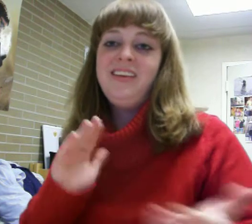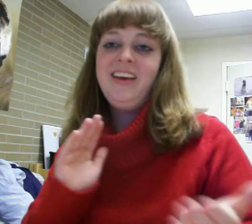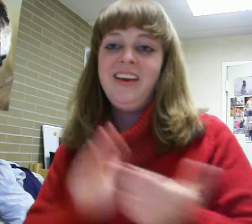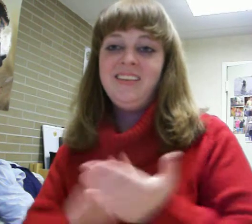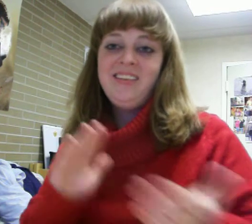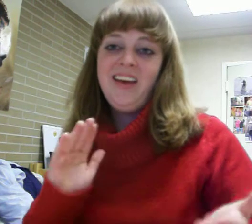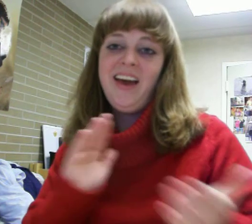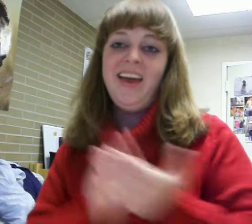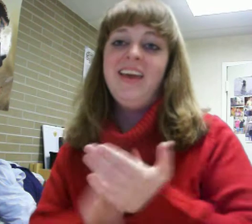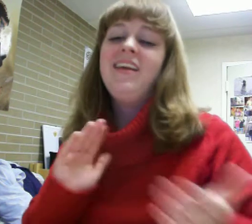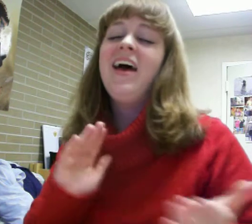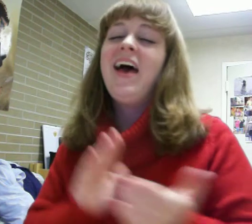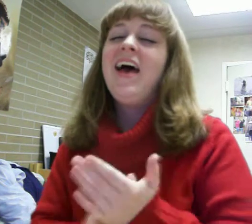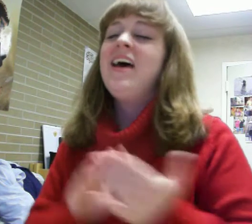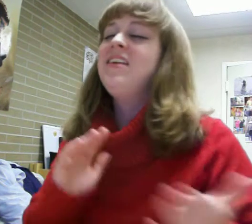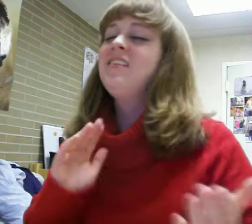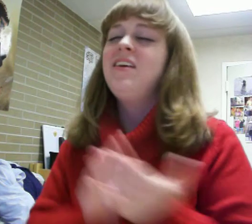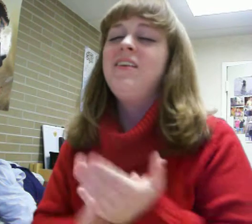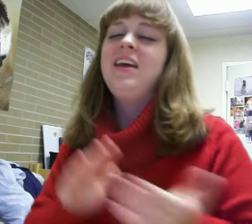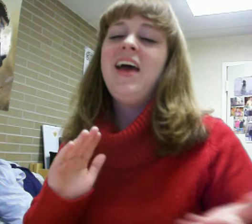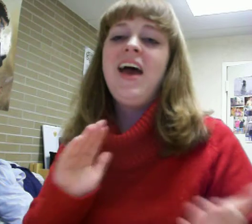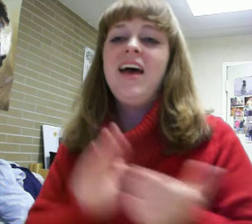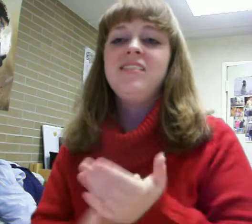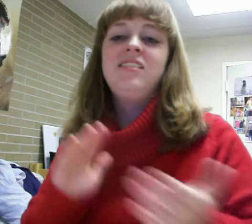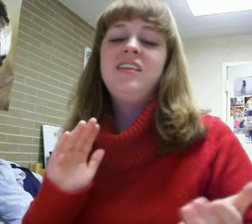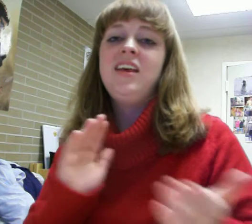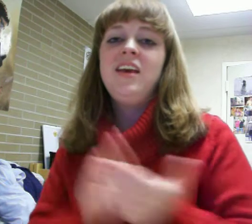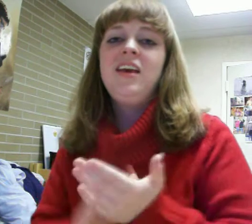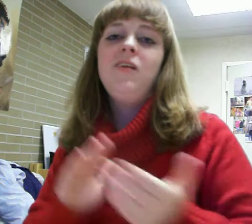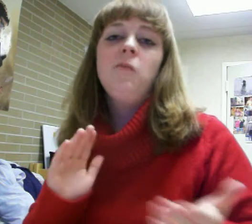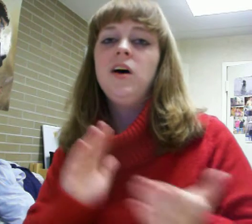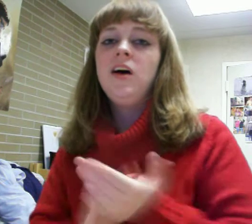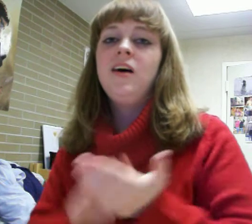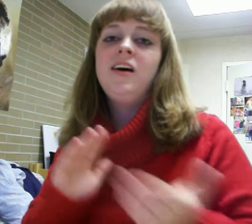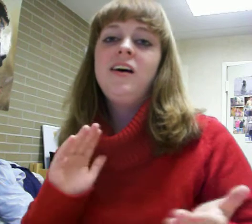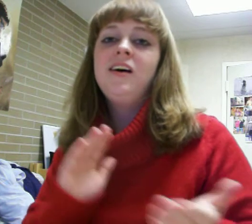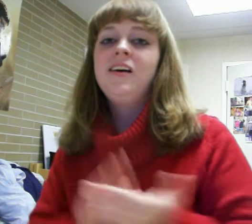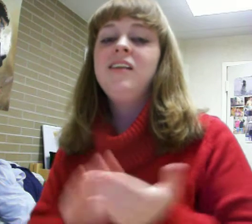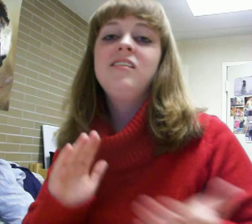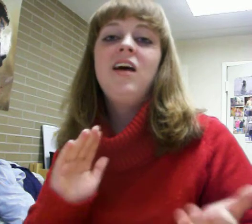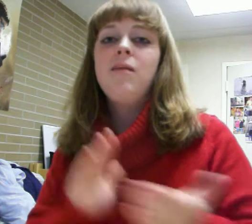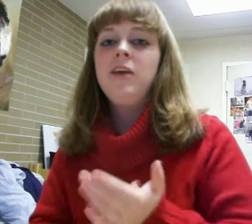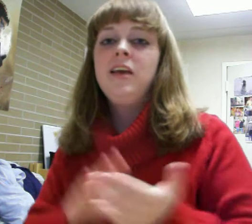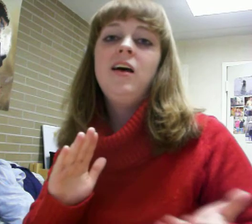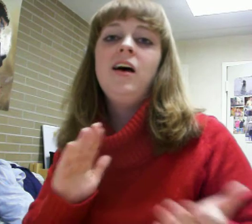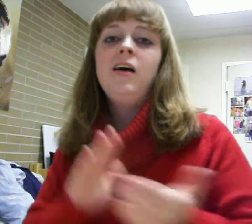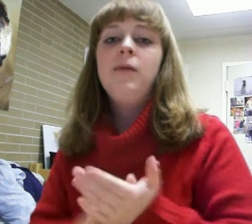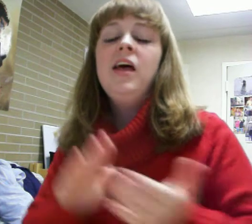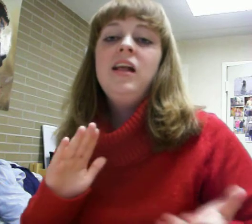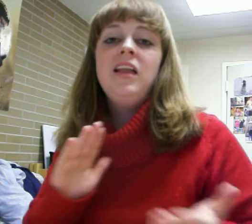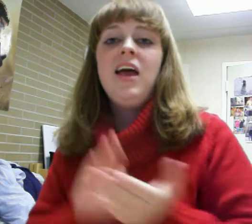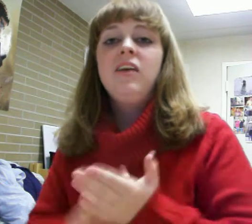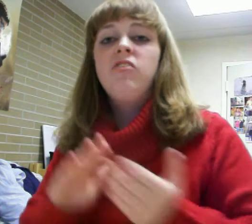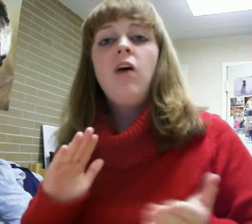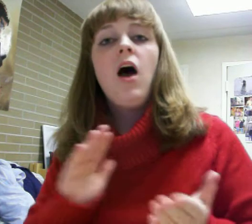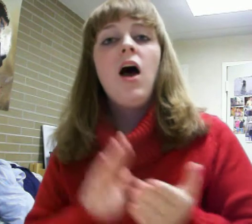insight As if he asked to see what's coming up Like a dog,